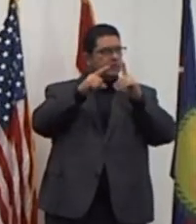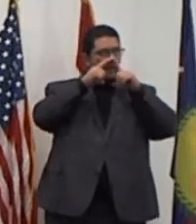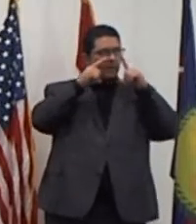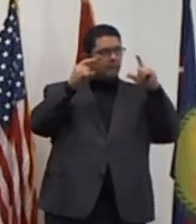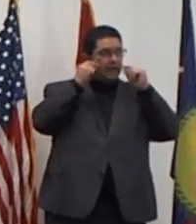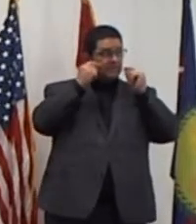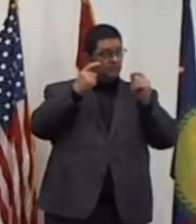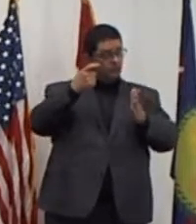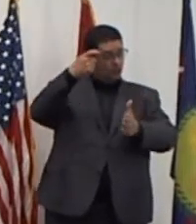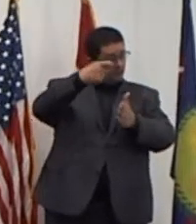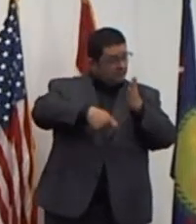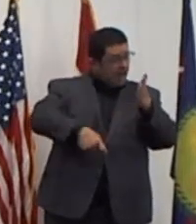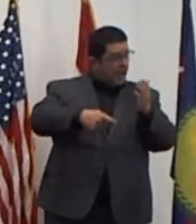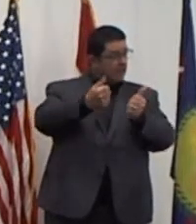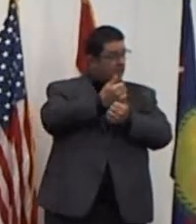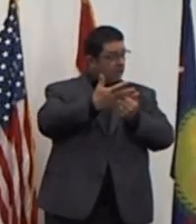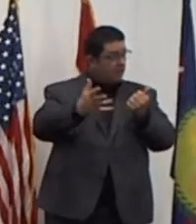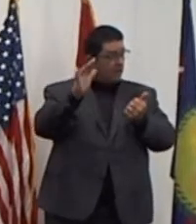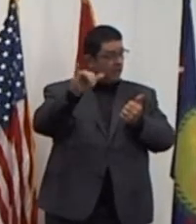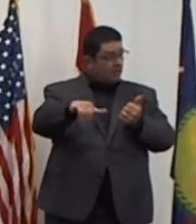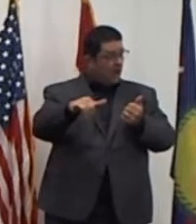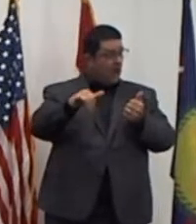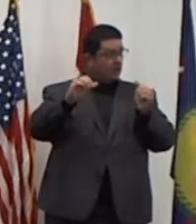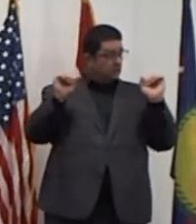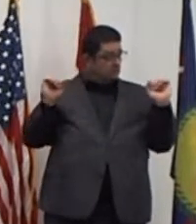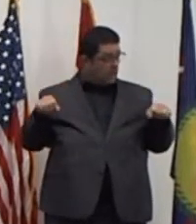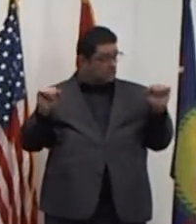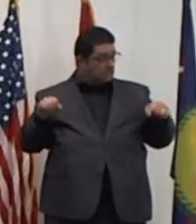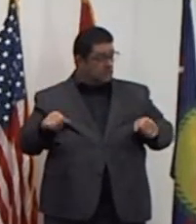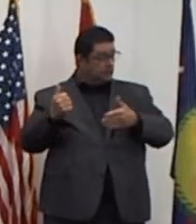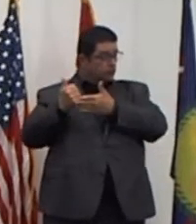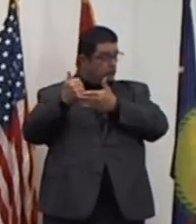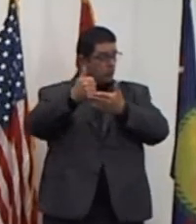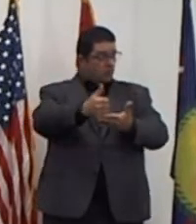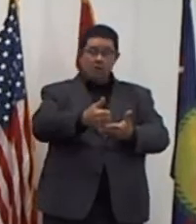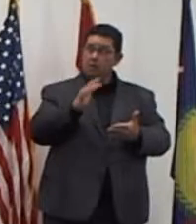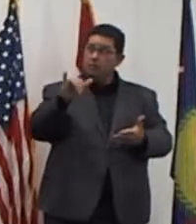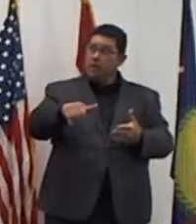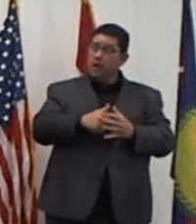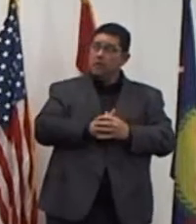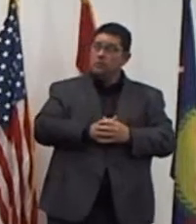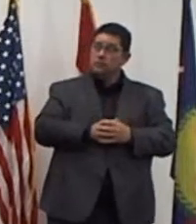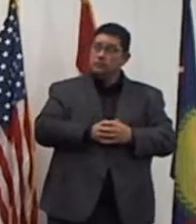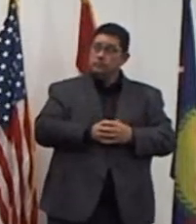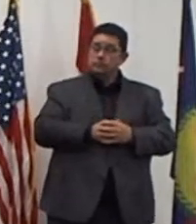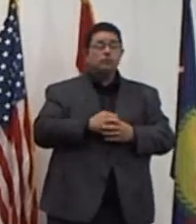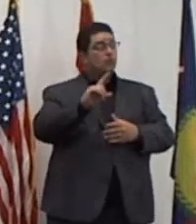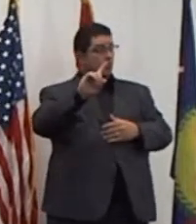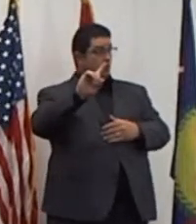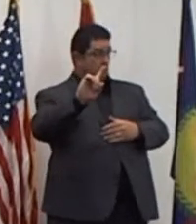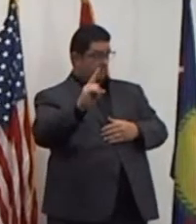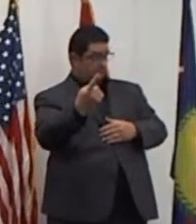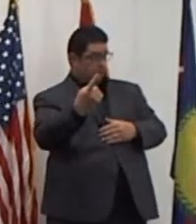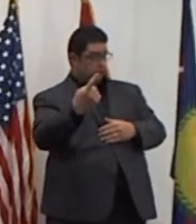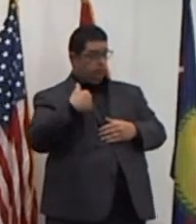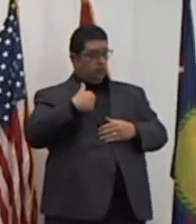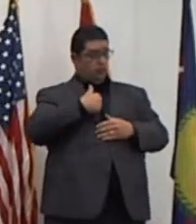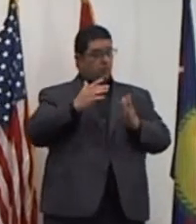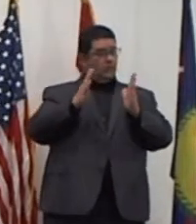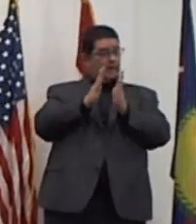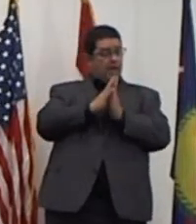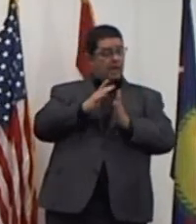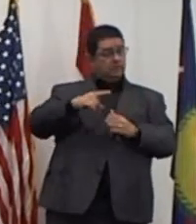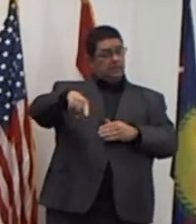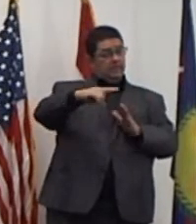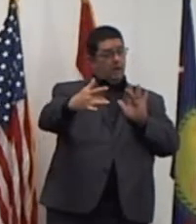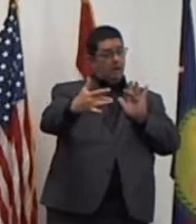a fine or anything like that on the realm of possibilities to help enforce this? So first of all, we would ask that they contact us